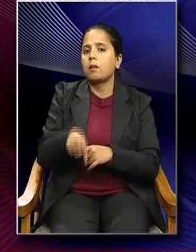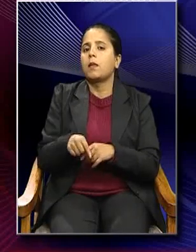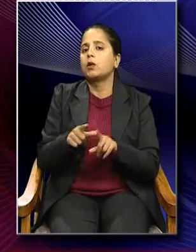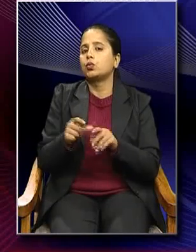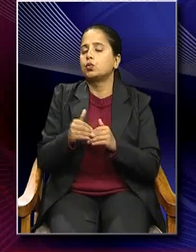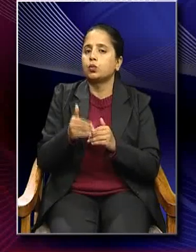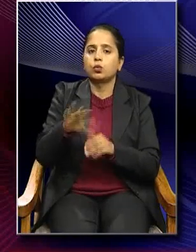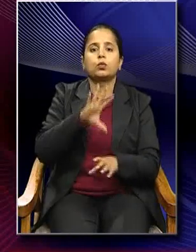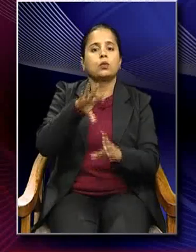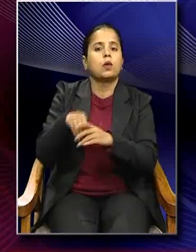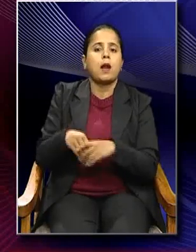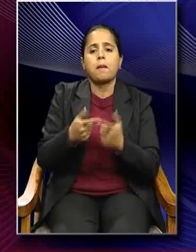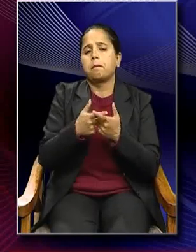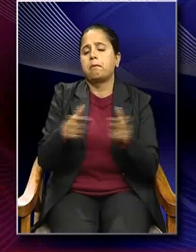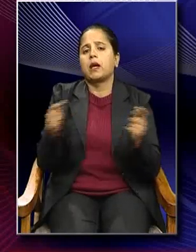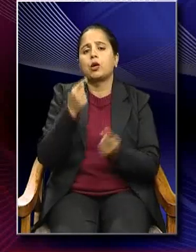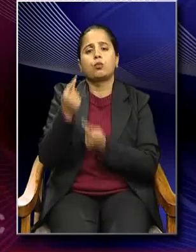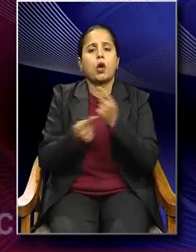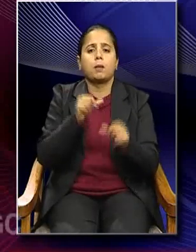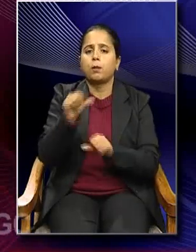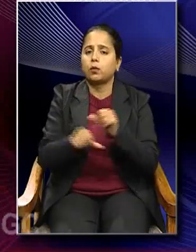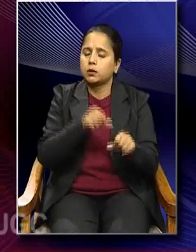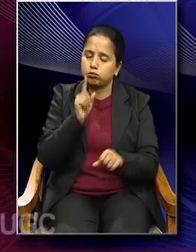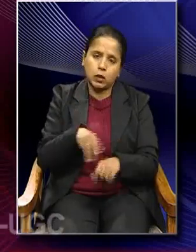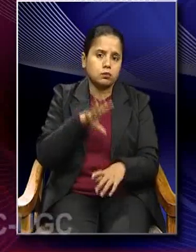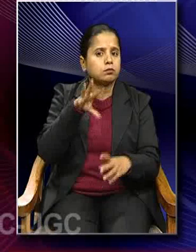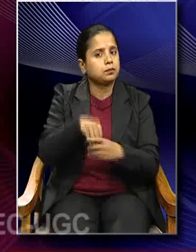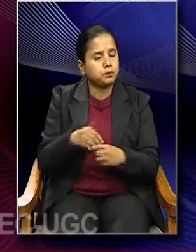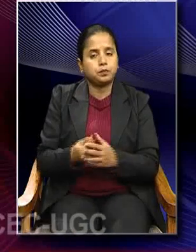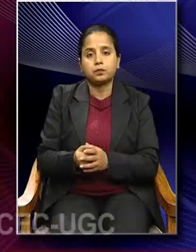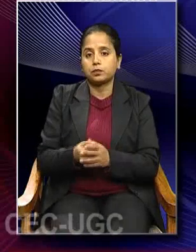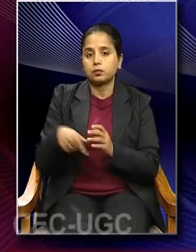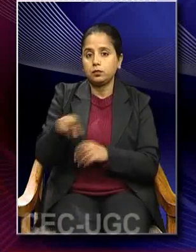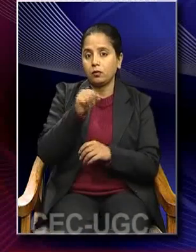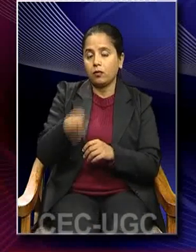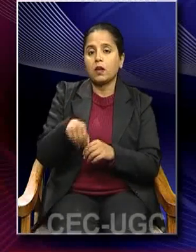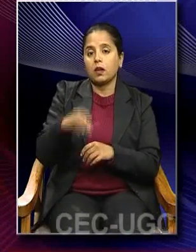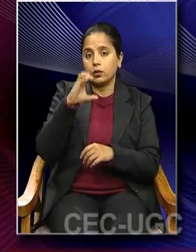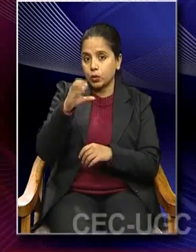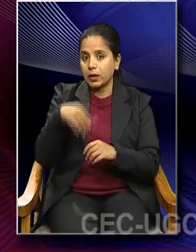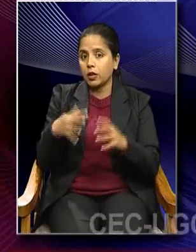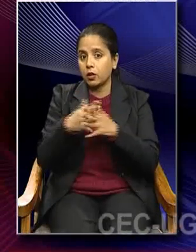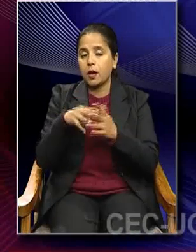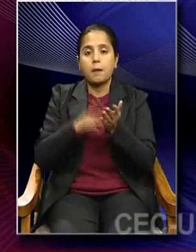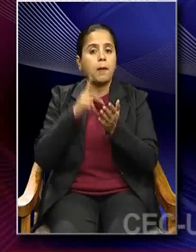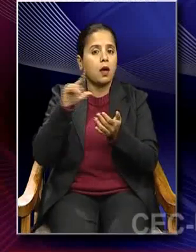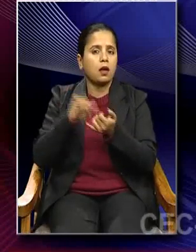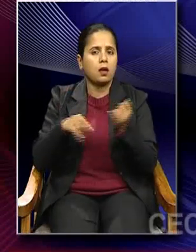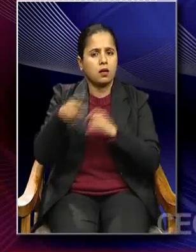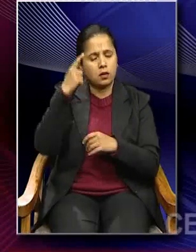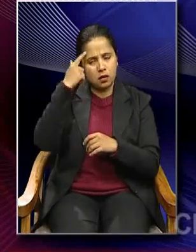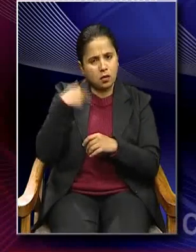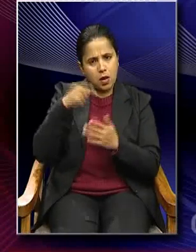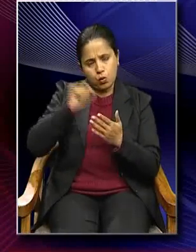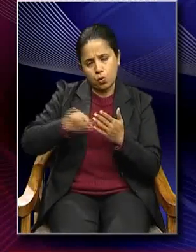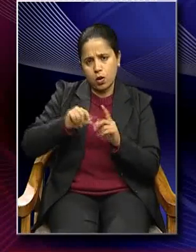part in a larger political process. So C. Wright Mills was writing at a point of